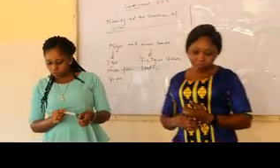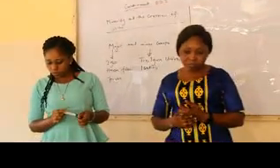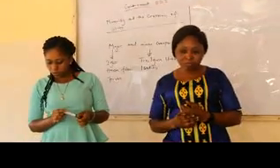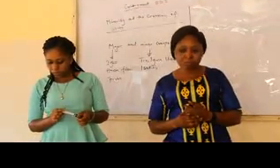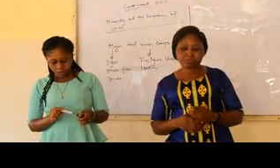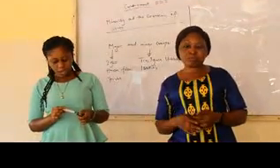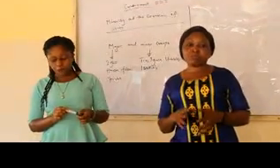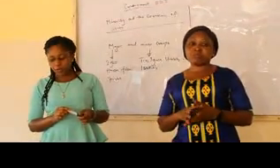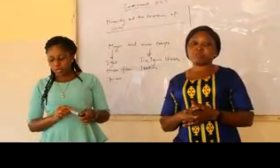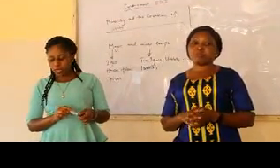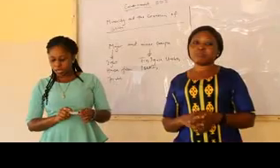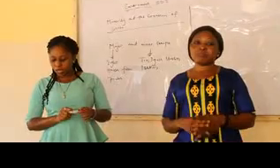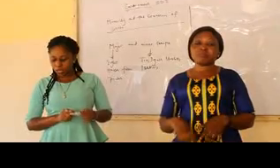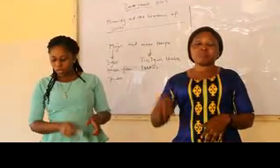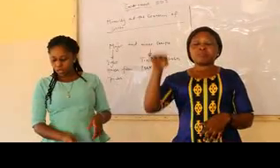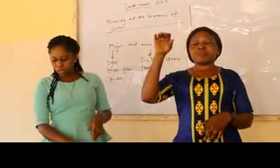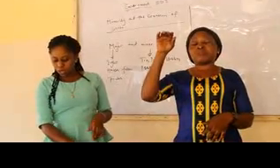Isoko, Efik,